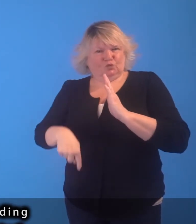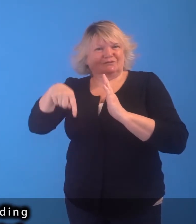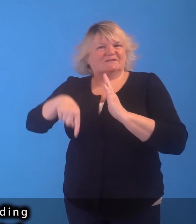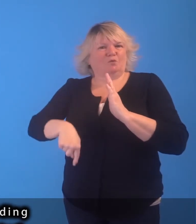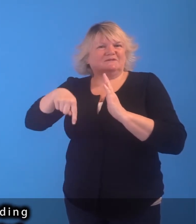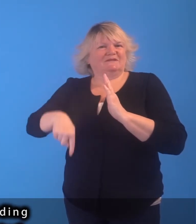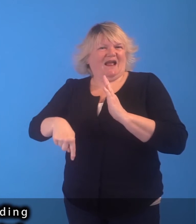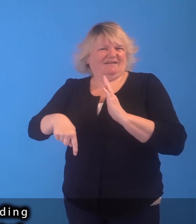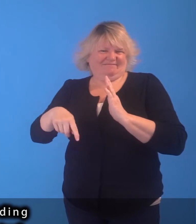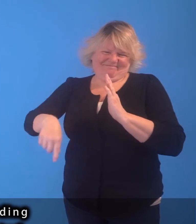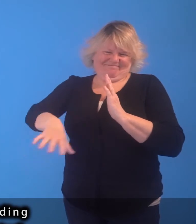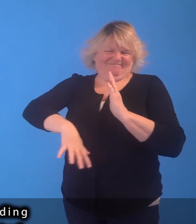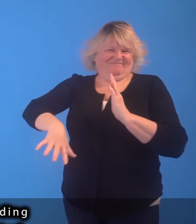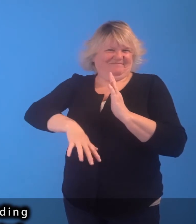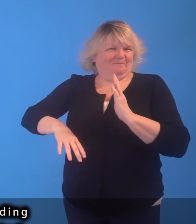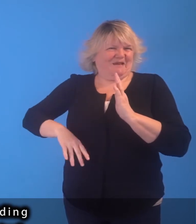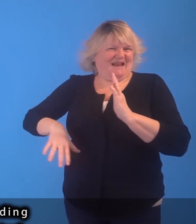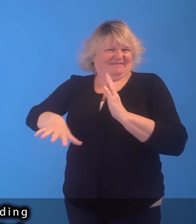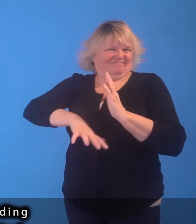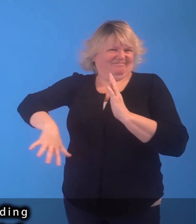drawing room they were creating here.